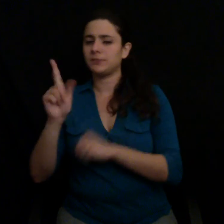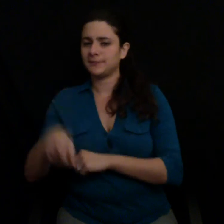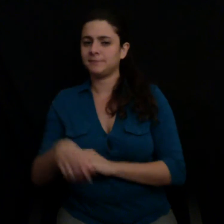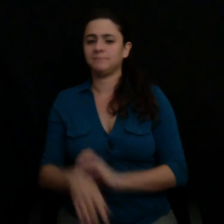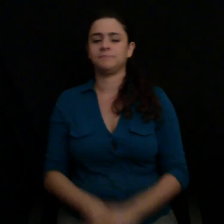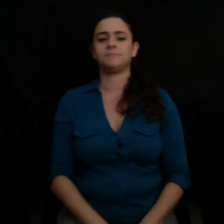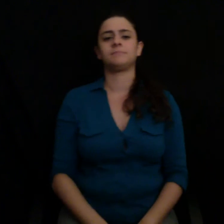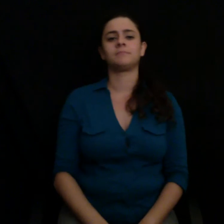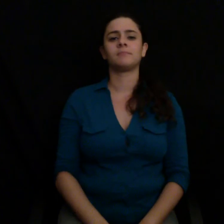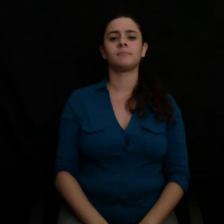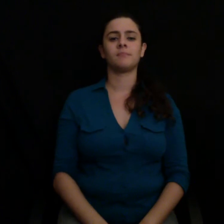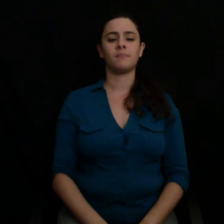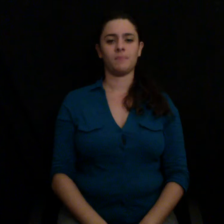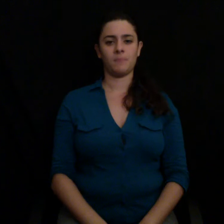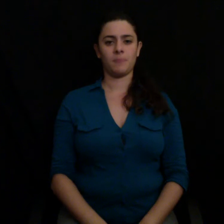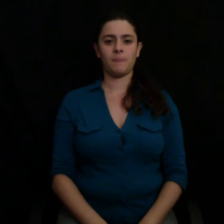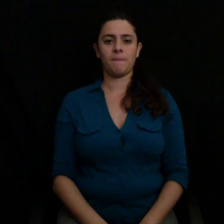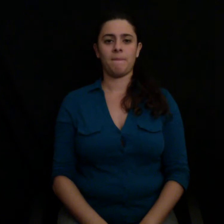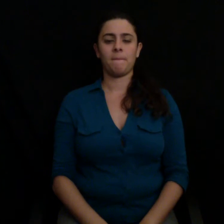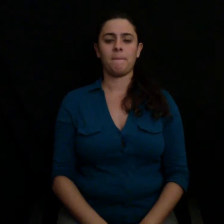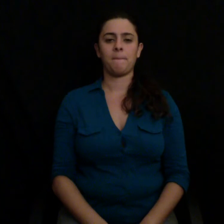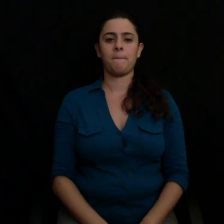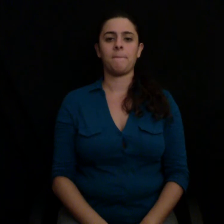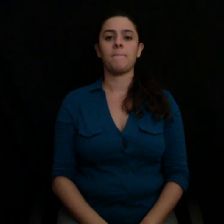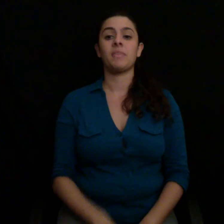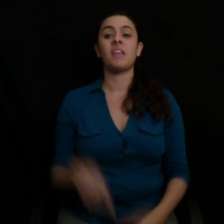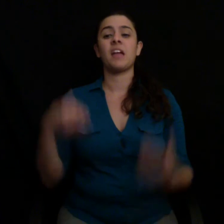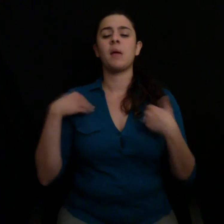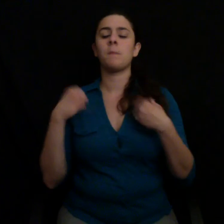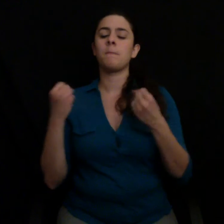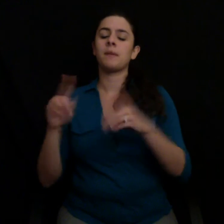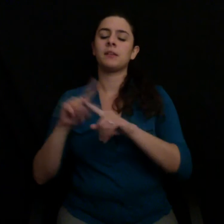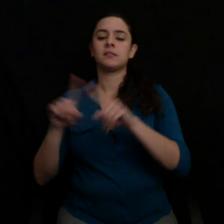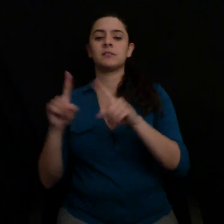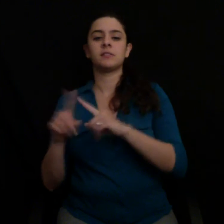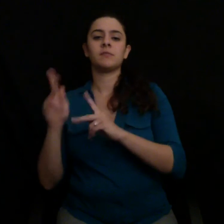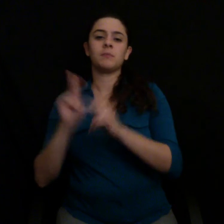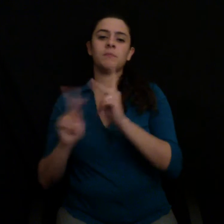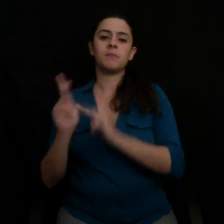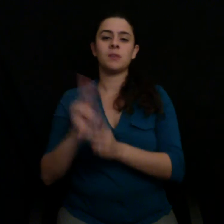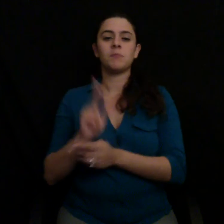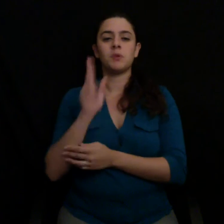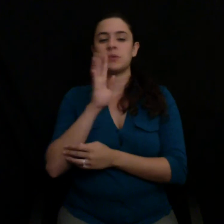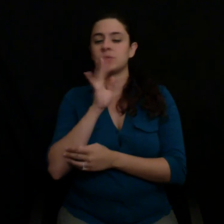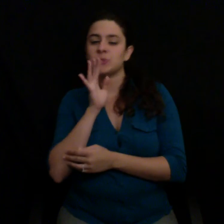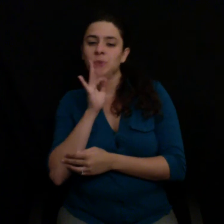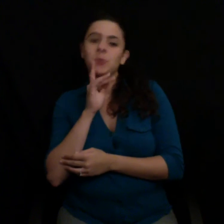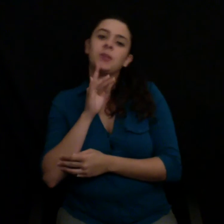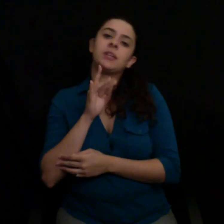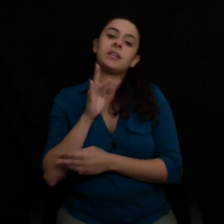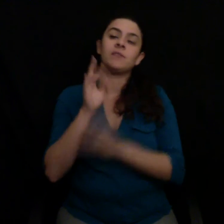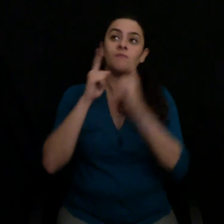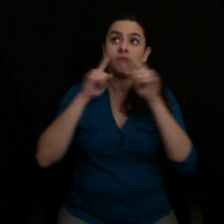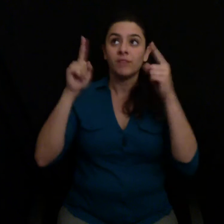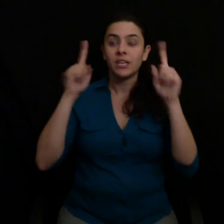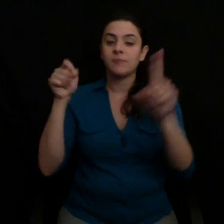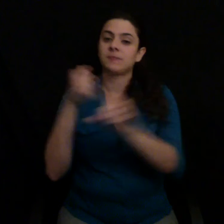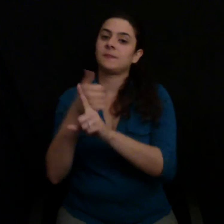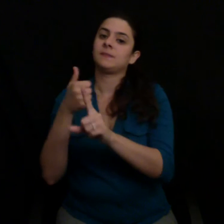this includes Alan Alda, John Turturro, Rob Reiner, Mark Hamill, Alfred Molina, Simon Pegg, Henry